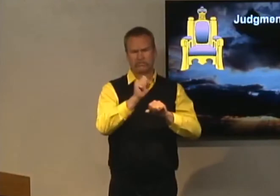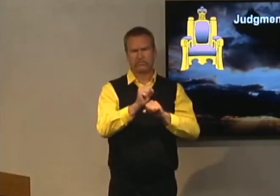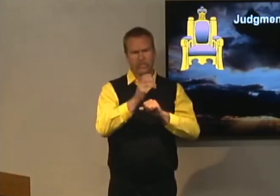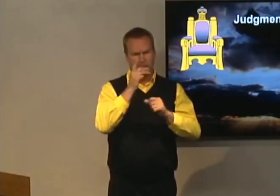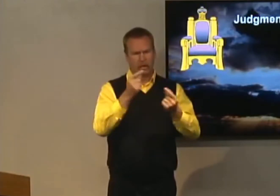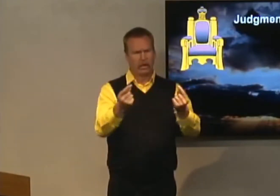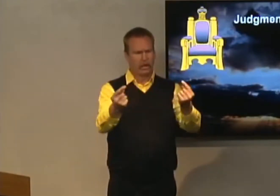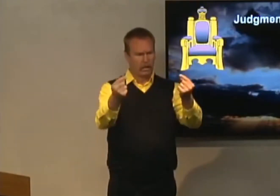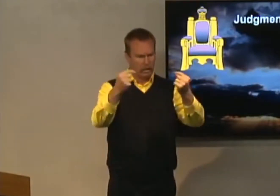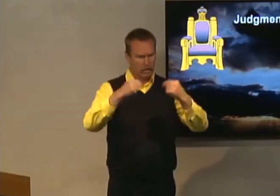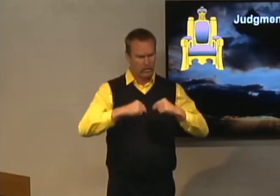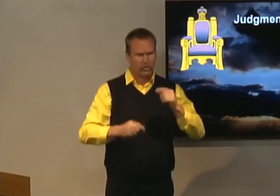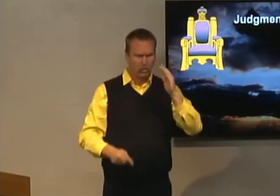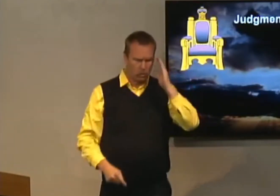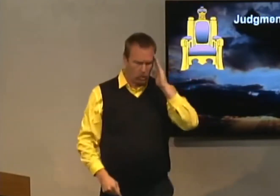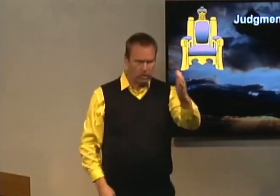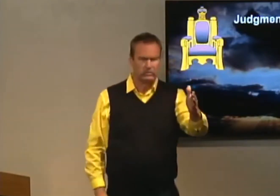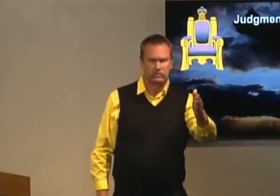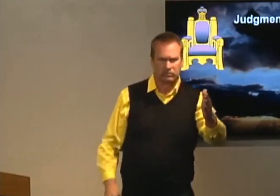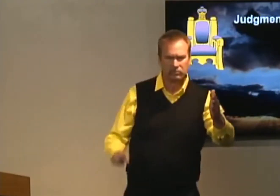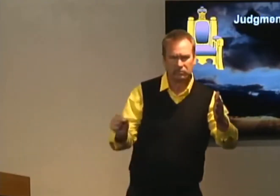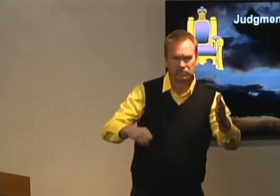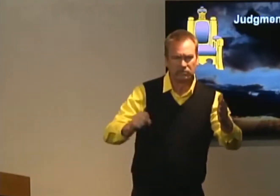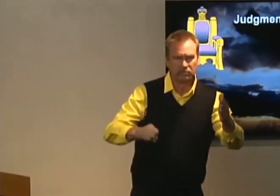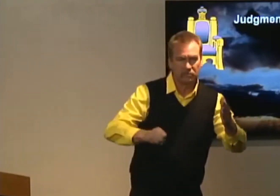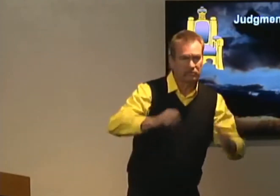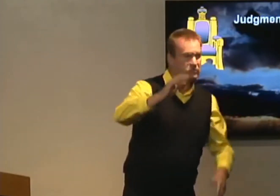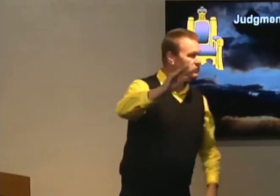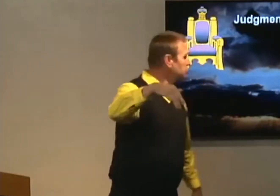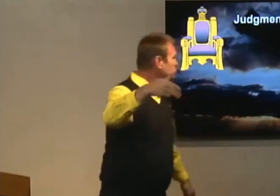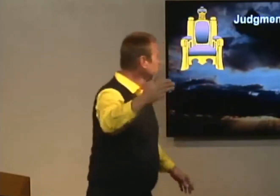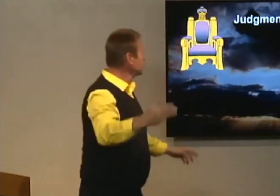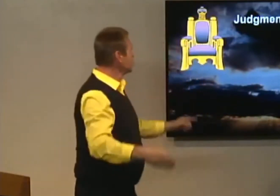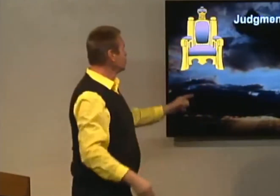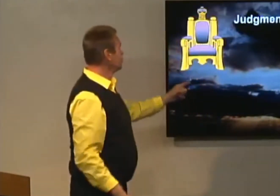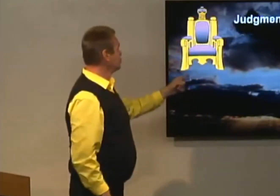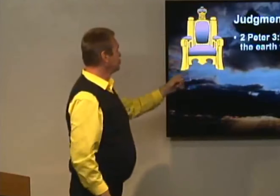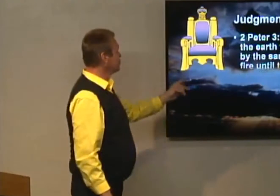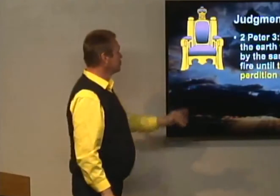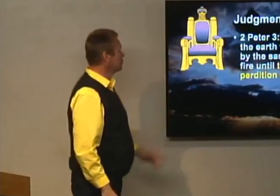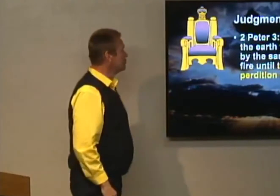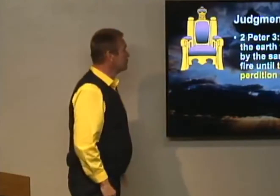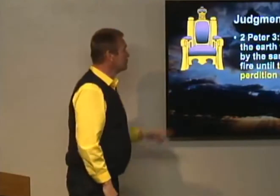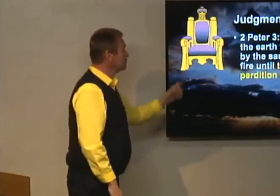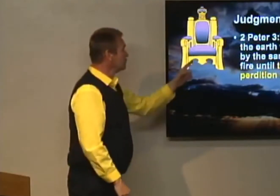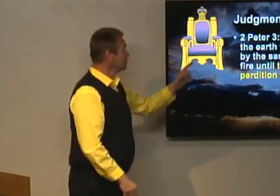We need to remember that judgment is coming. It will indeed come.